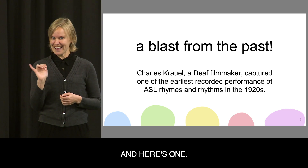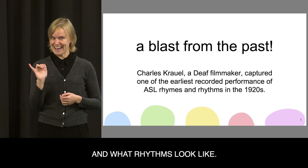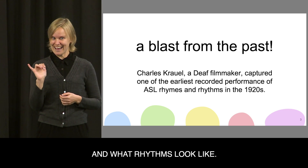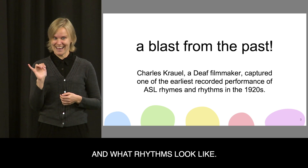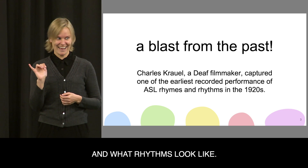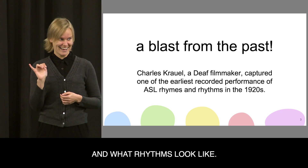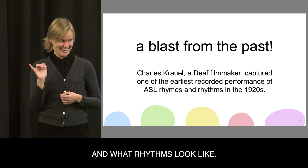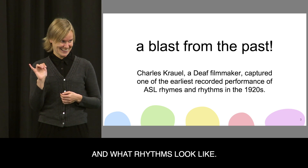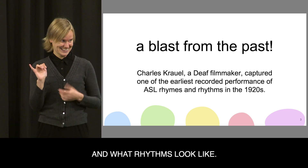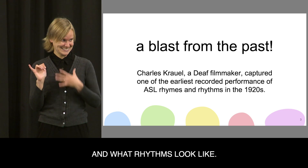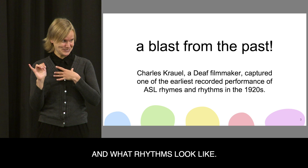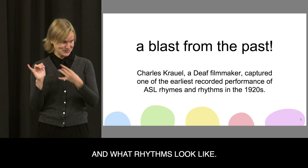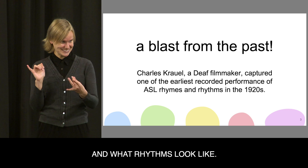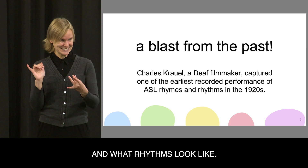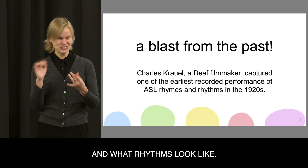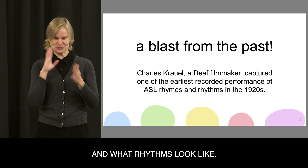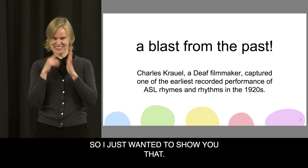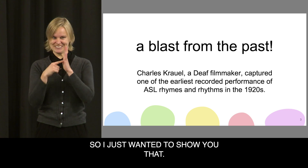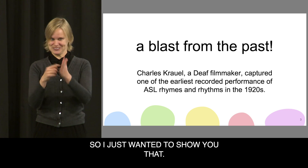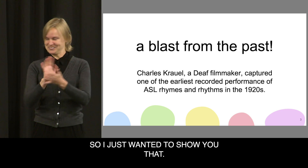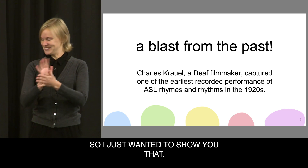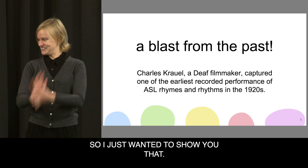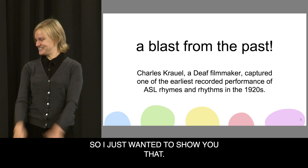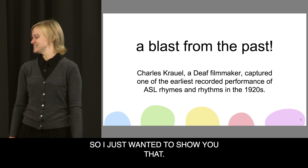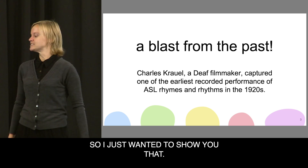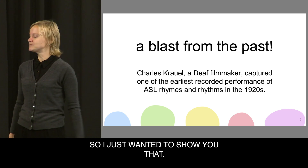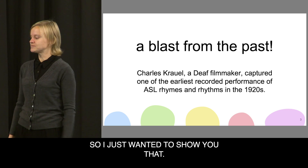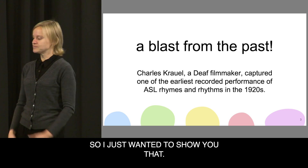and what rhythms look like. So that's extremely, I just wanted to show you that.